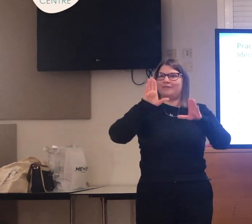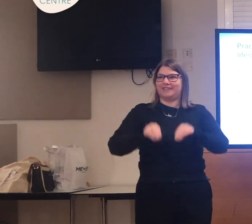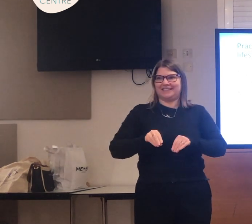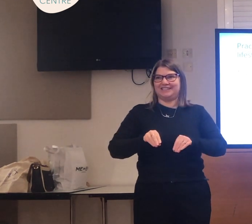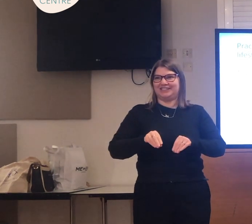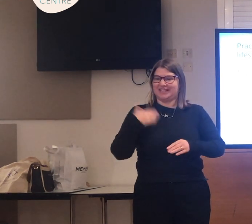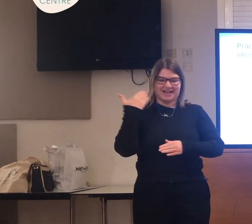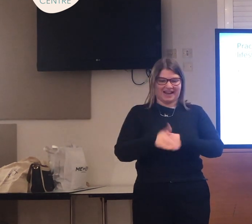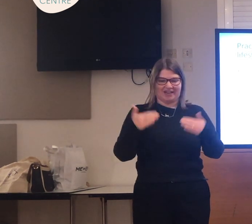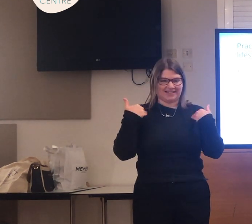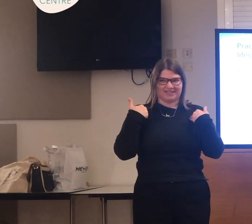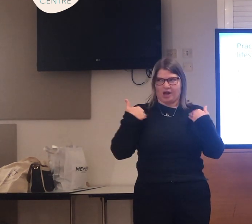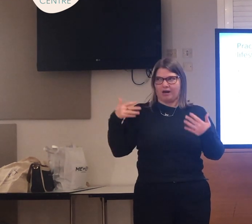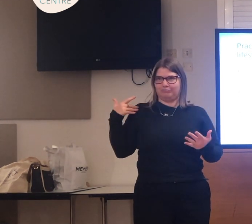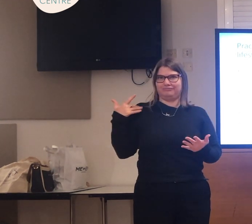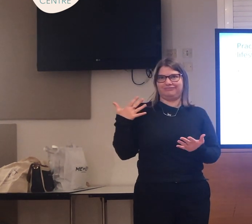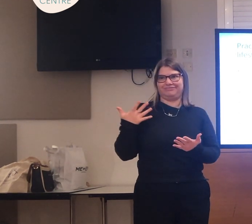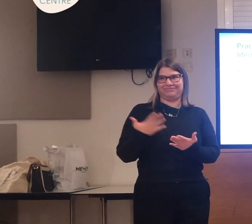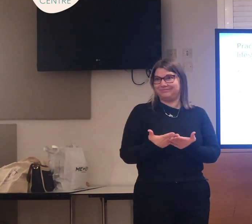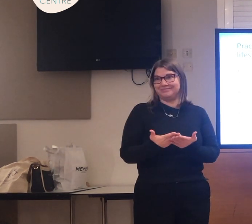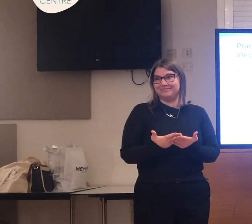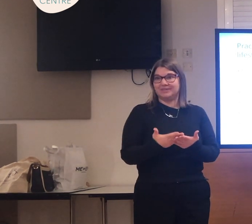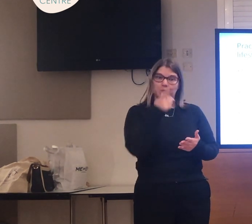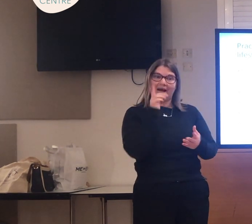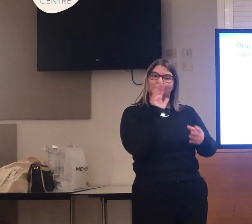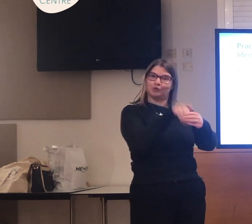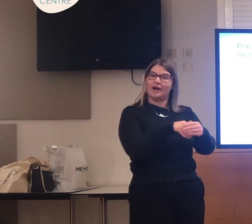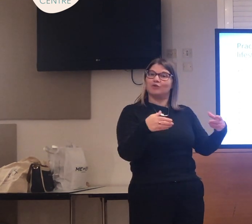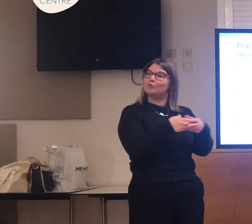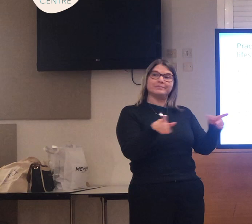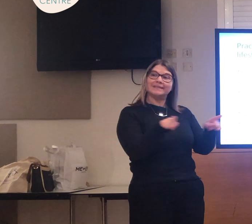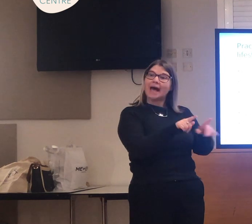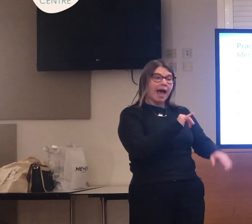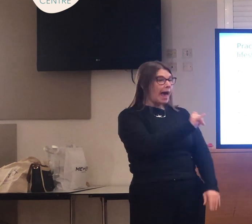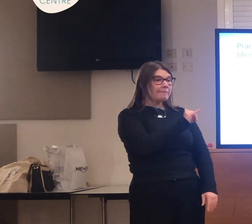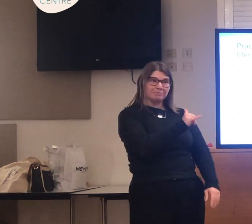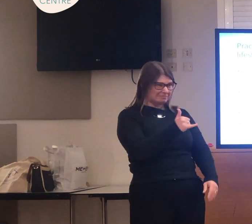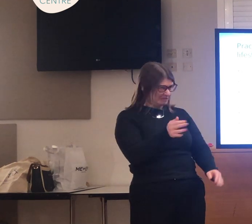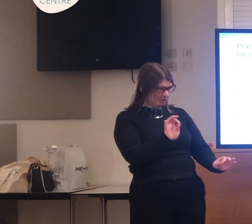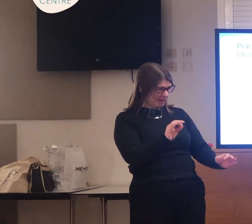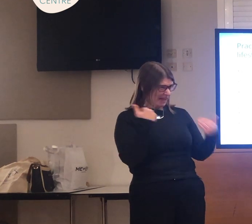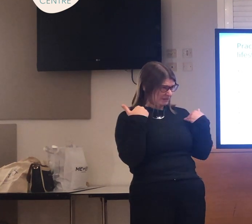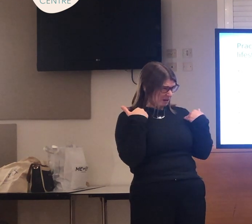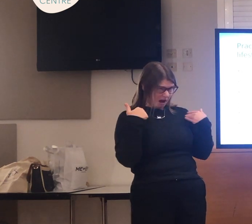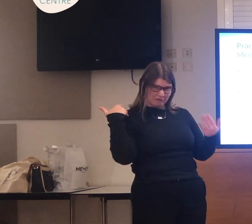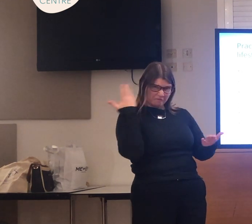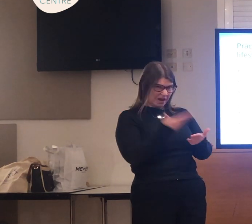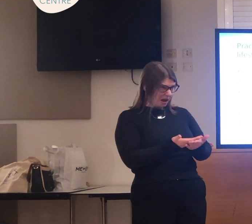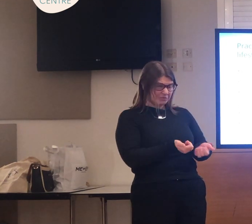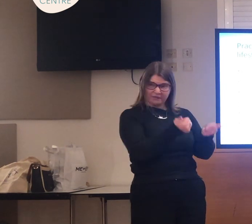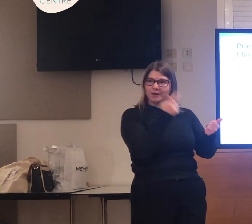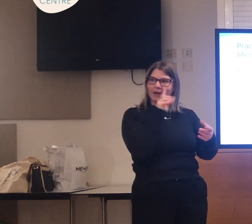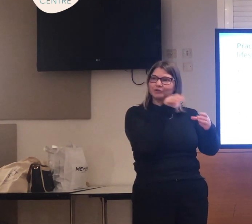if you haven't eaten carbohydrate and you're trying to exercise to build muscle,